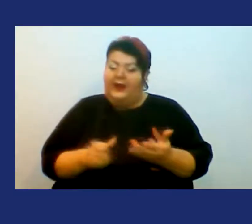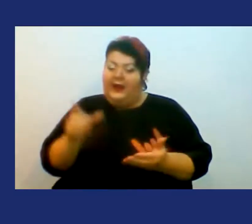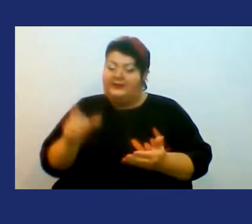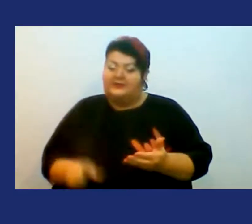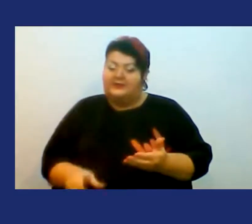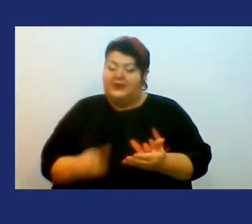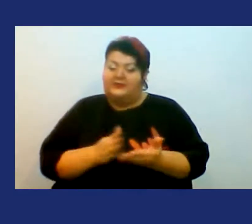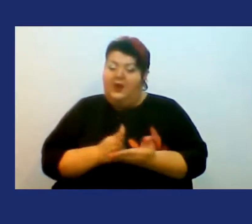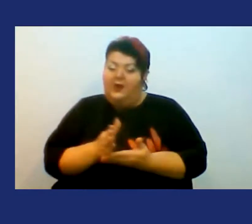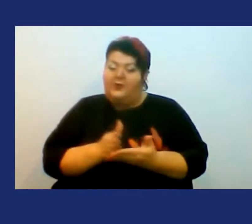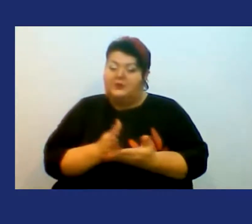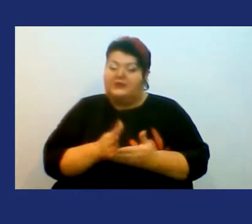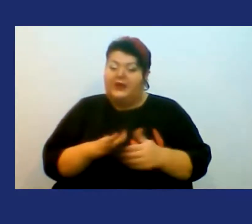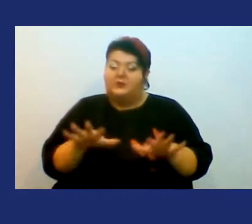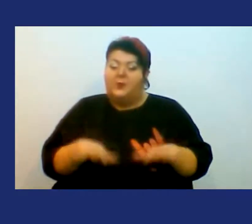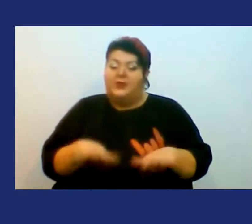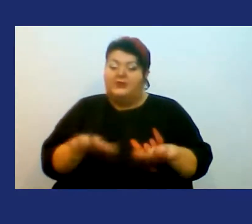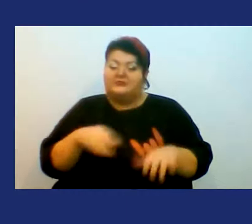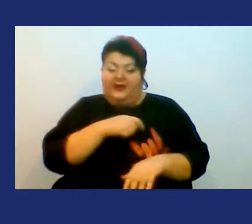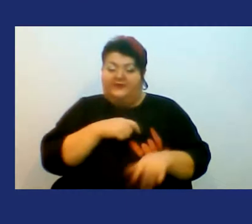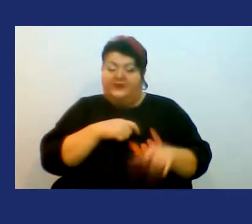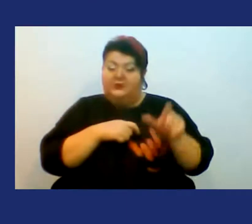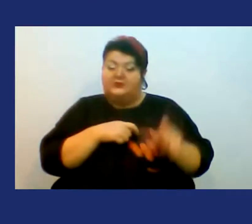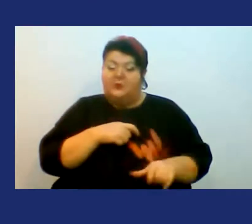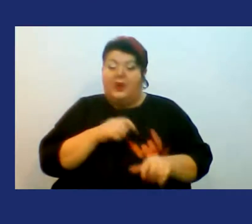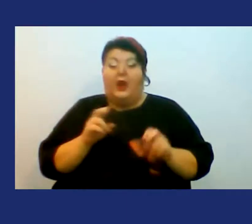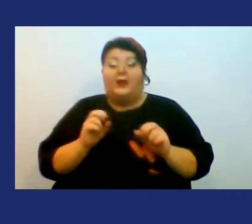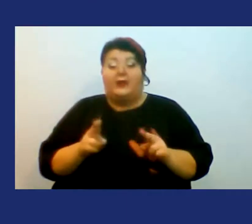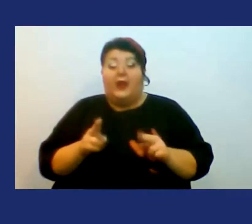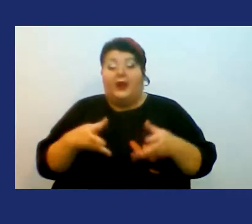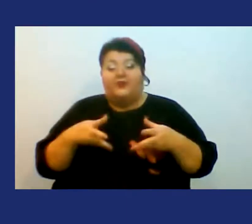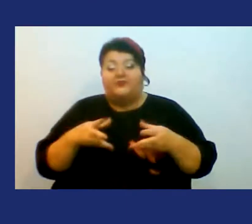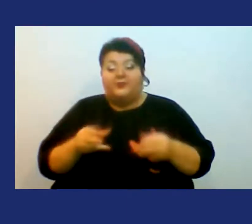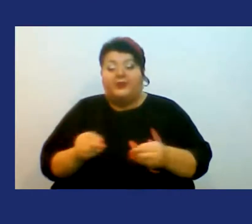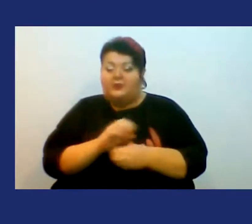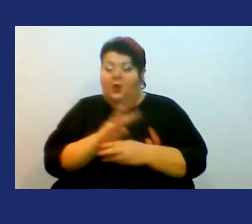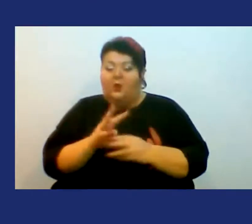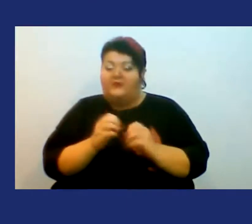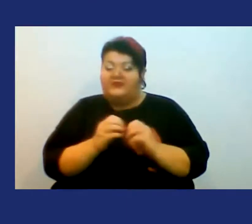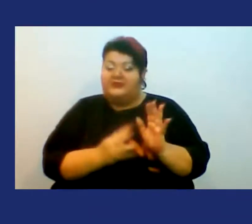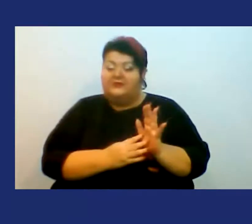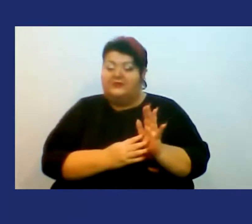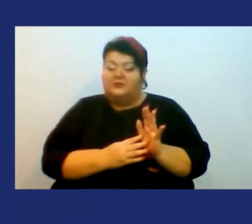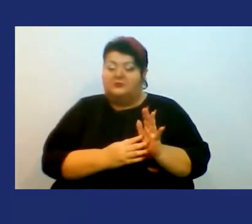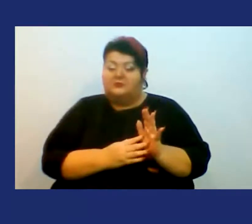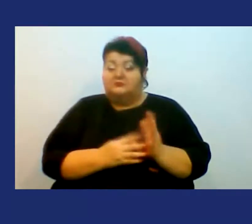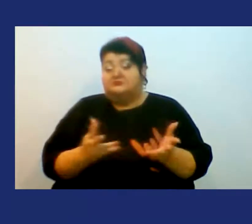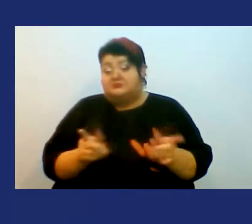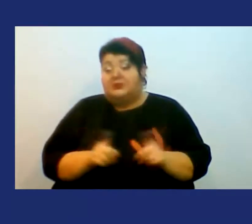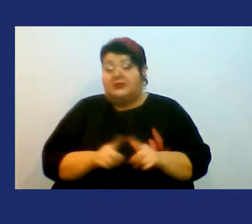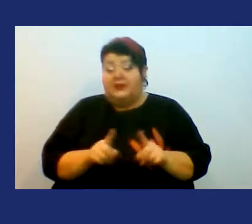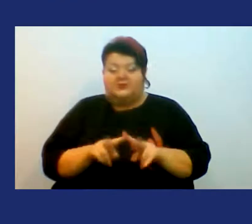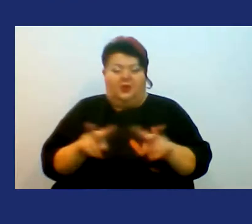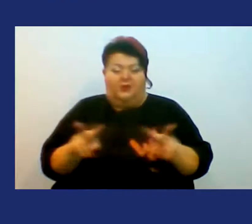the same in Ukraine with your local elections. COVID has unfortunately, ravaged most of America,